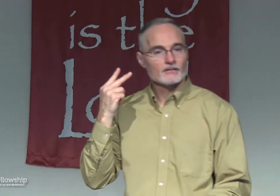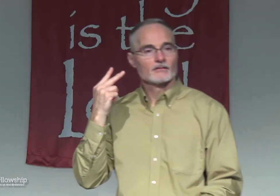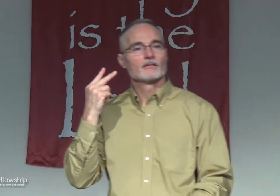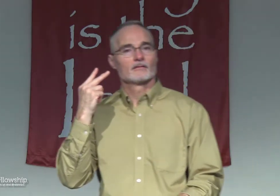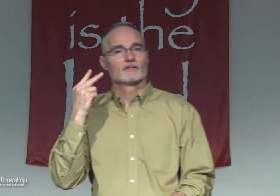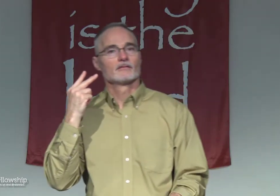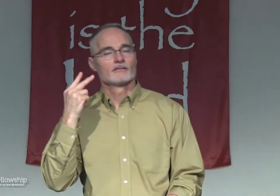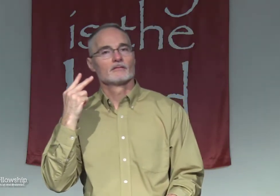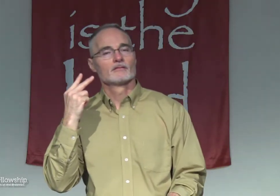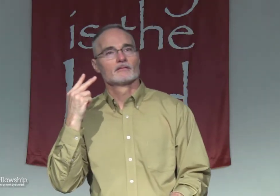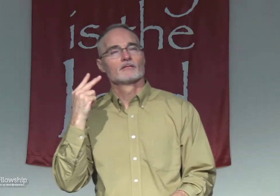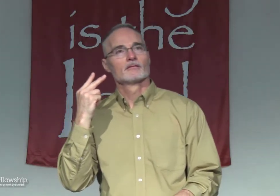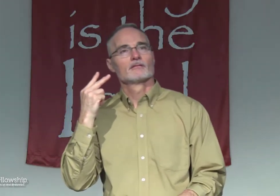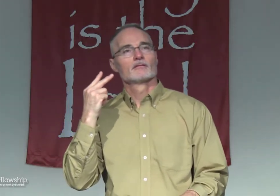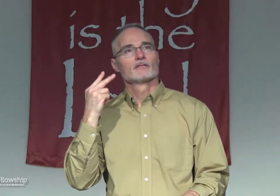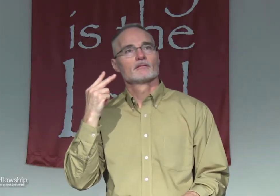Can you look back